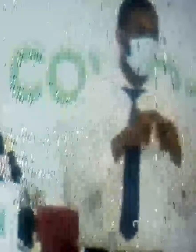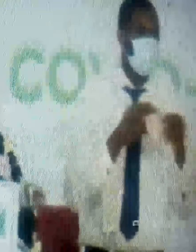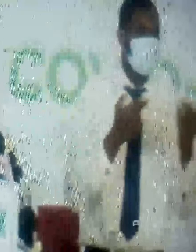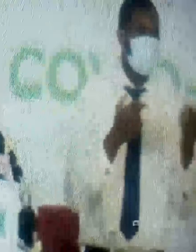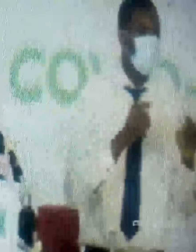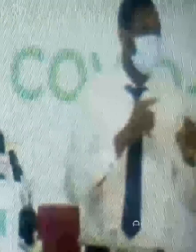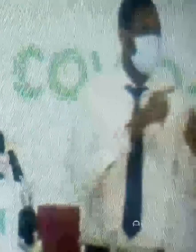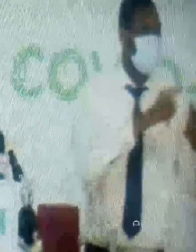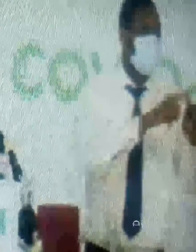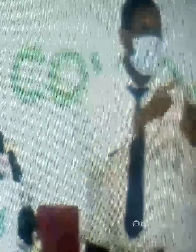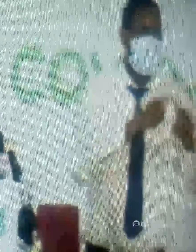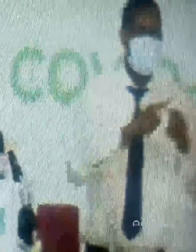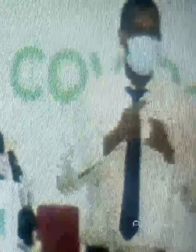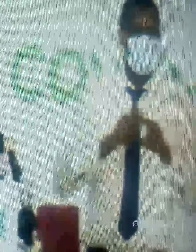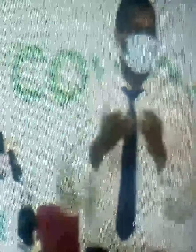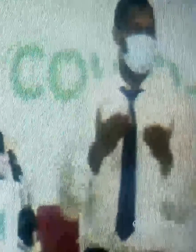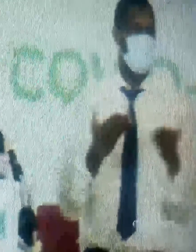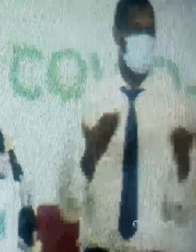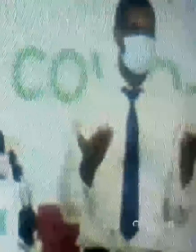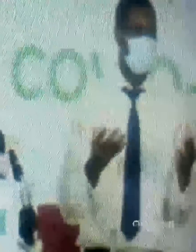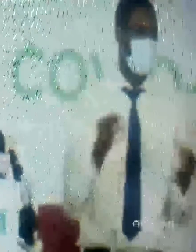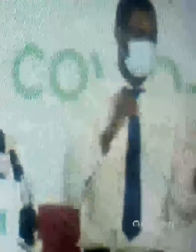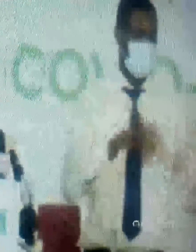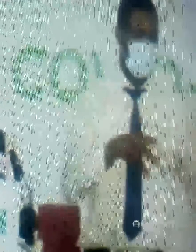We gradually opened up the space,